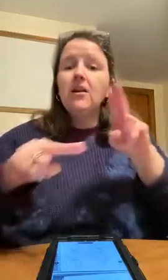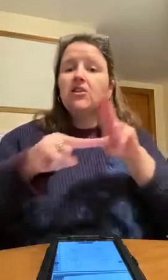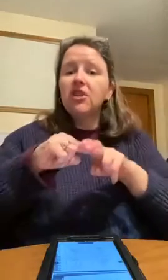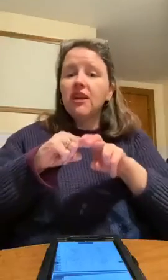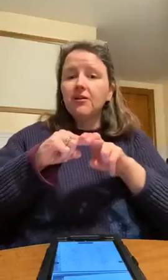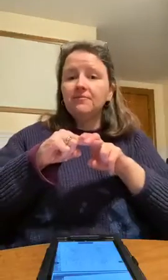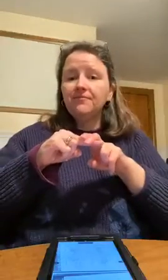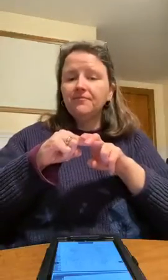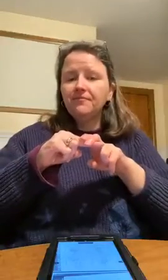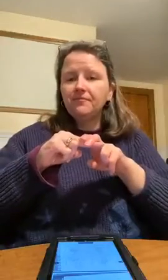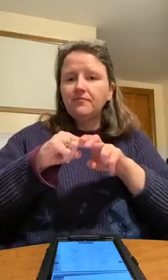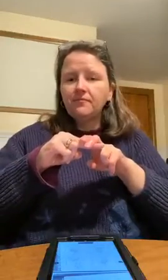Chair.